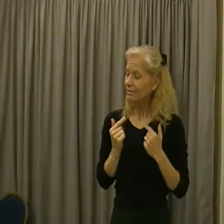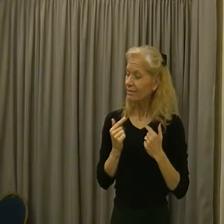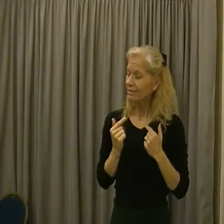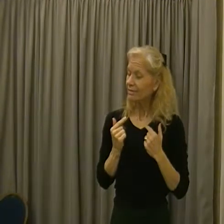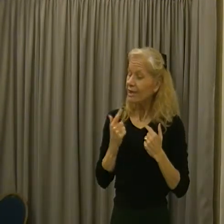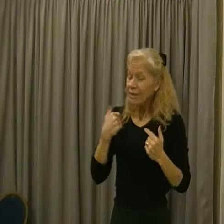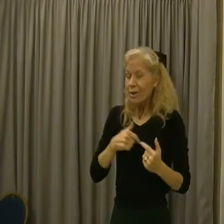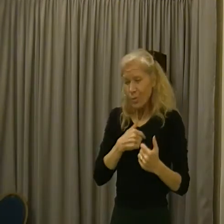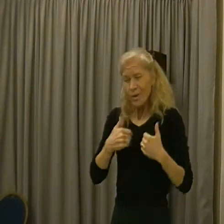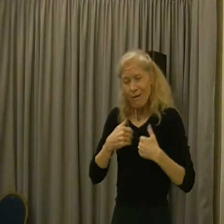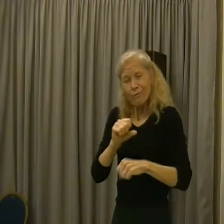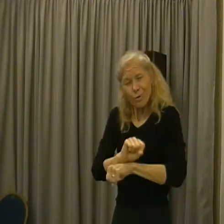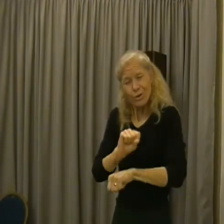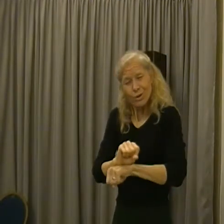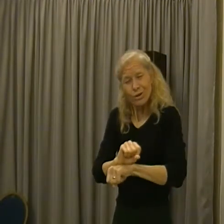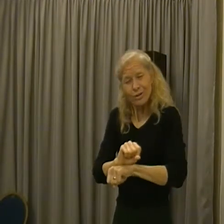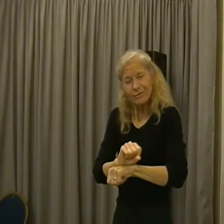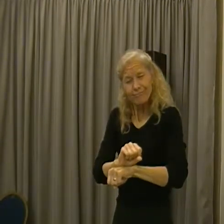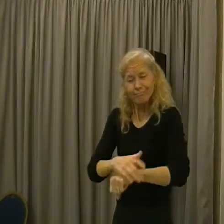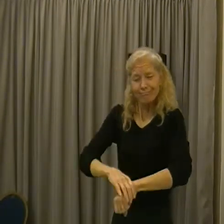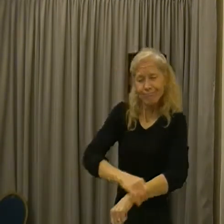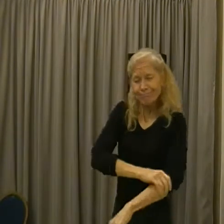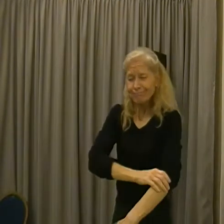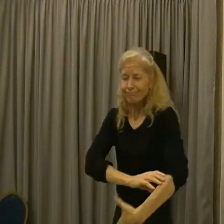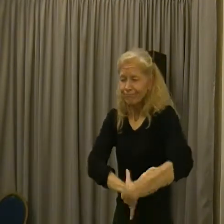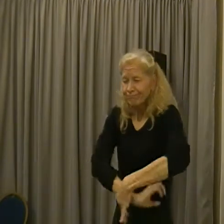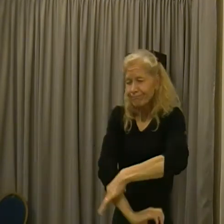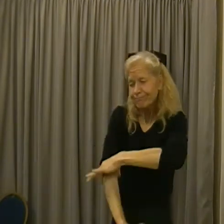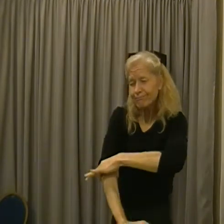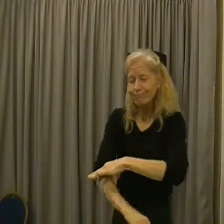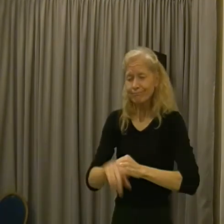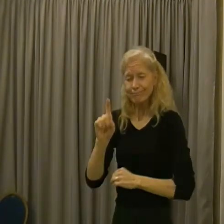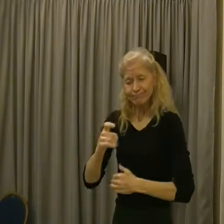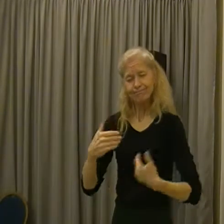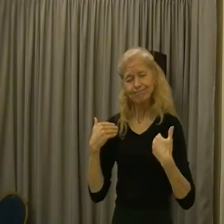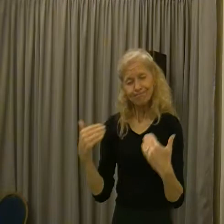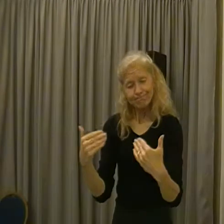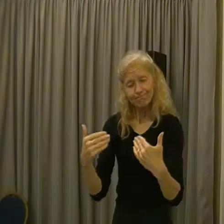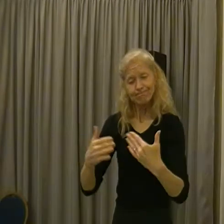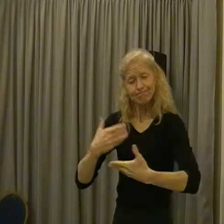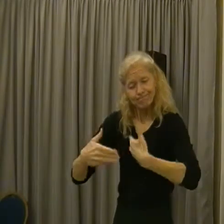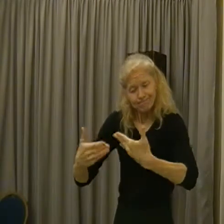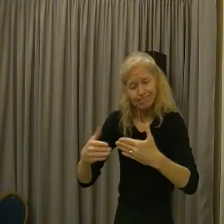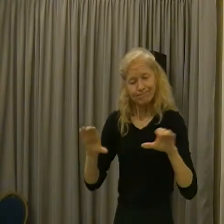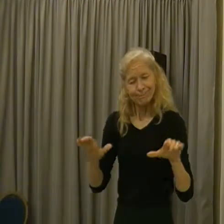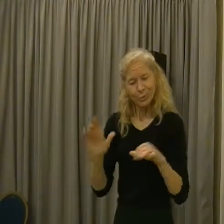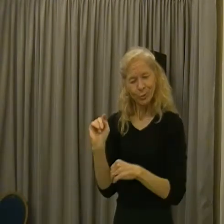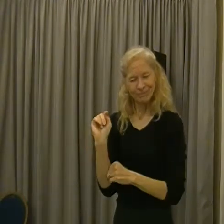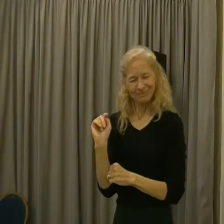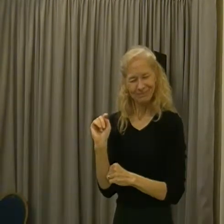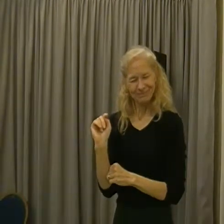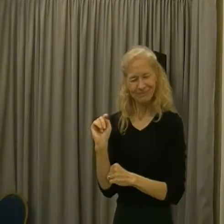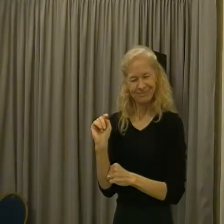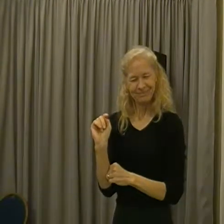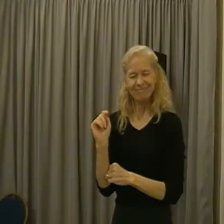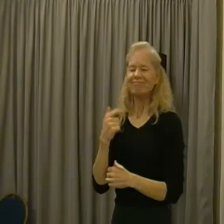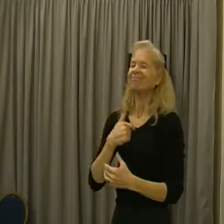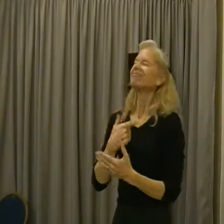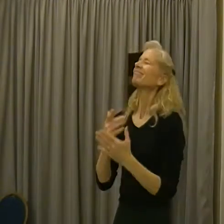faith, Lord, that by your power we might do that. Father, bless all that's done here this morning. We pray and ask these things in